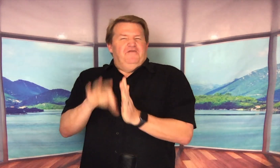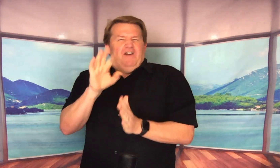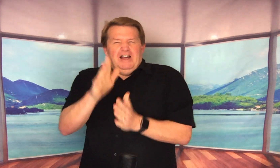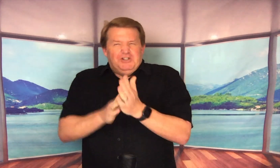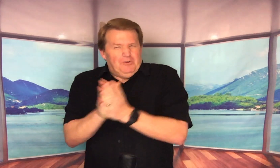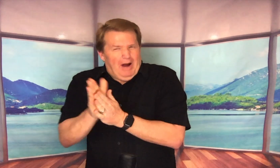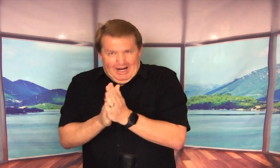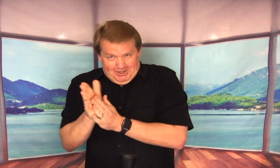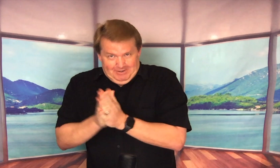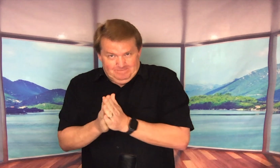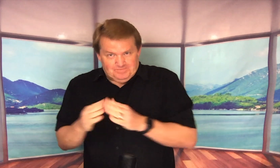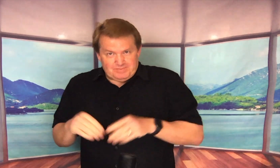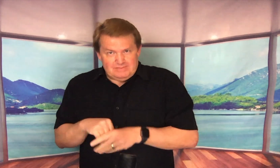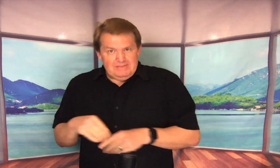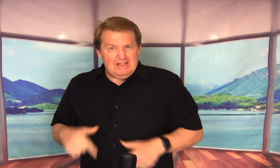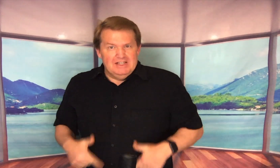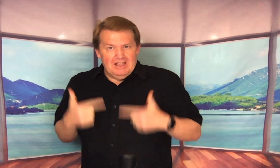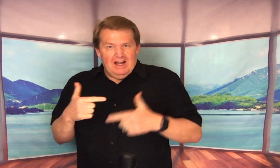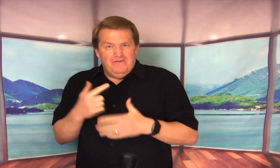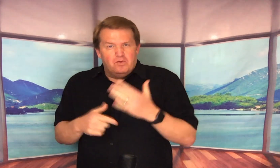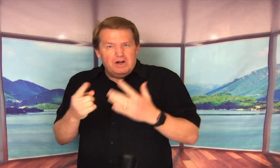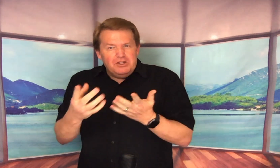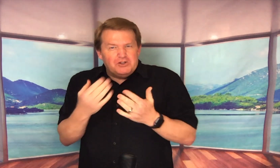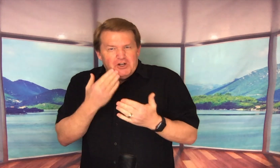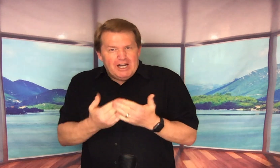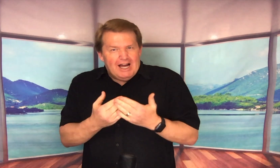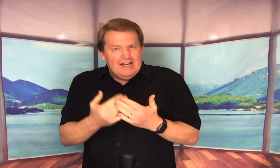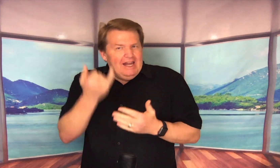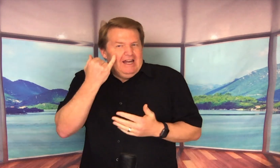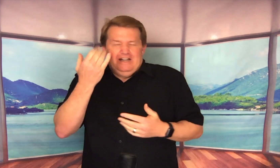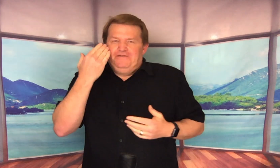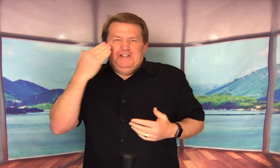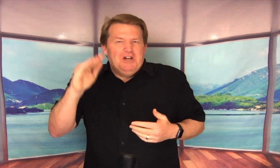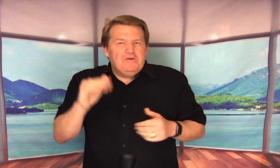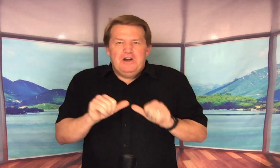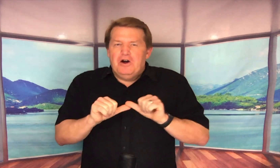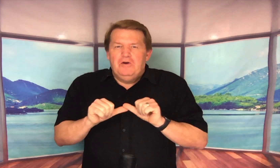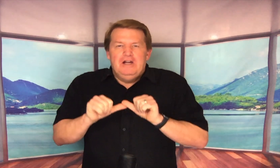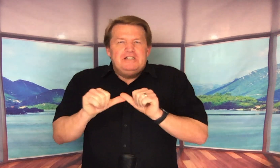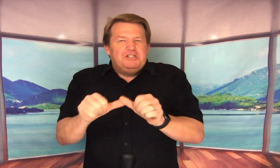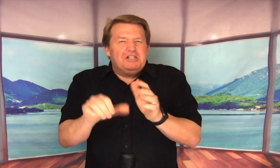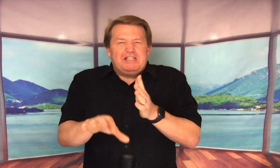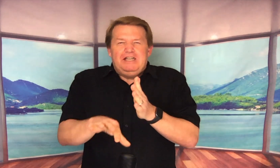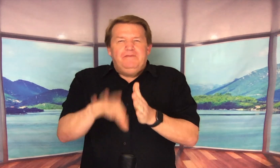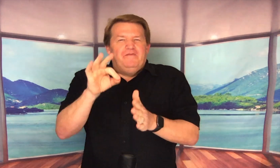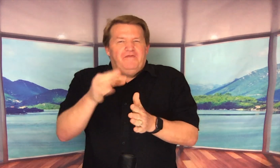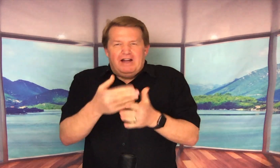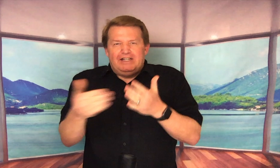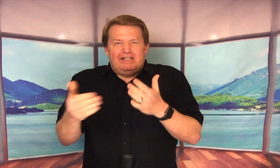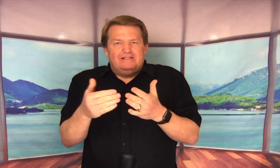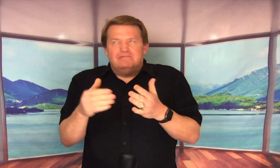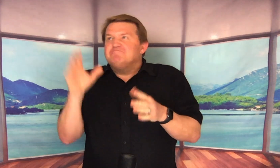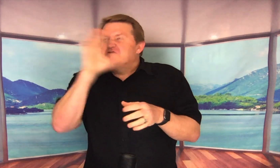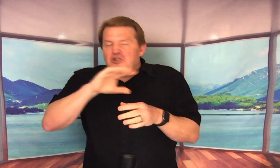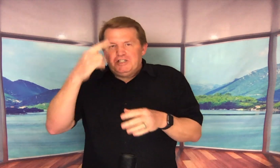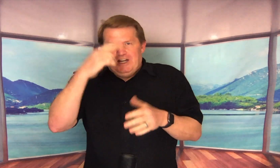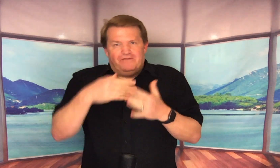find your passion in life. What are you good at? And if you don't know, just keep searching for